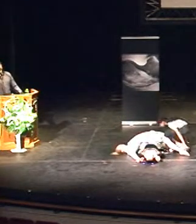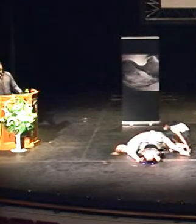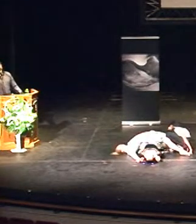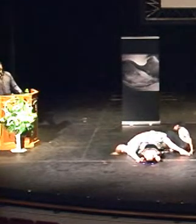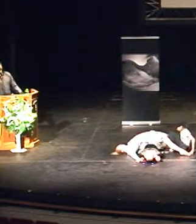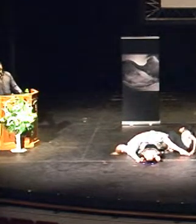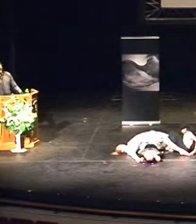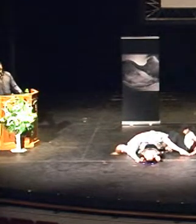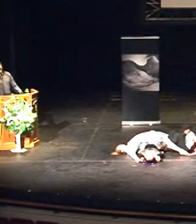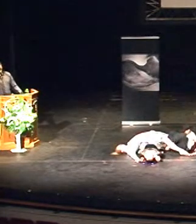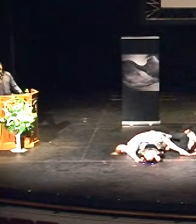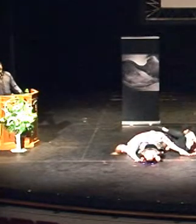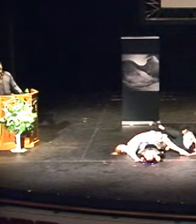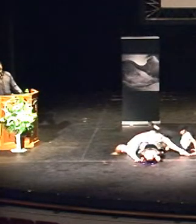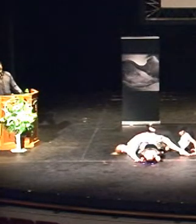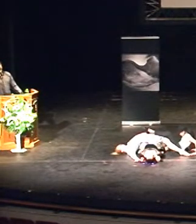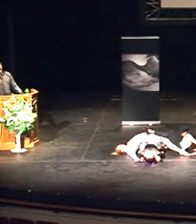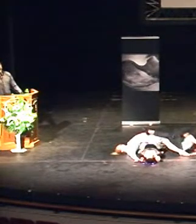And then I got into Memphis,